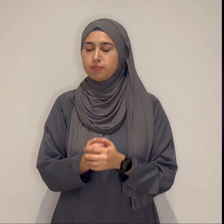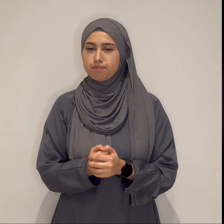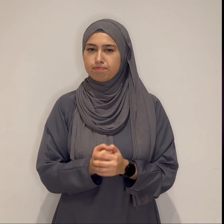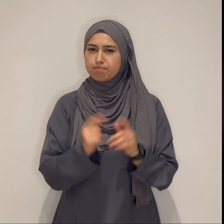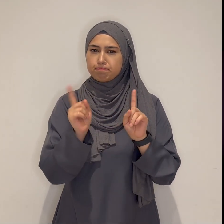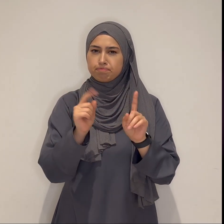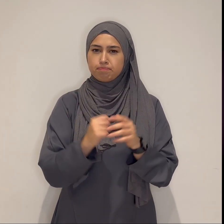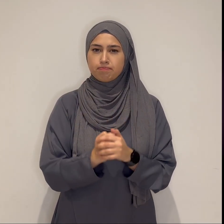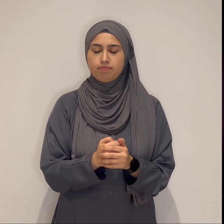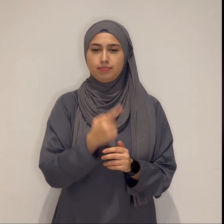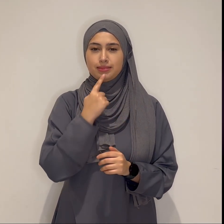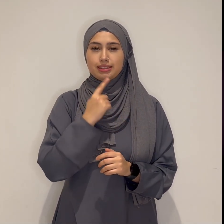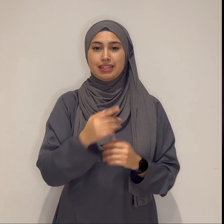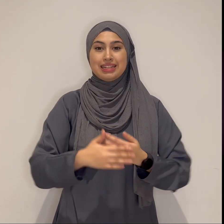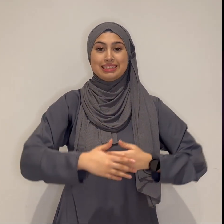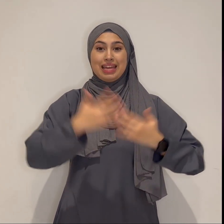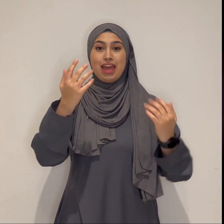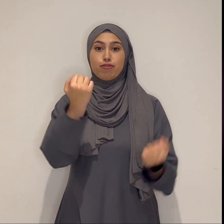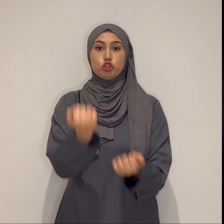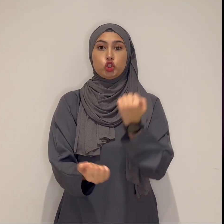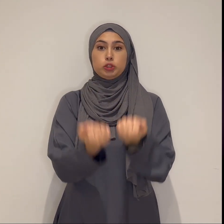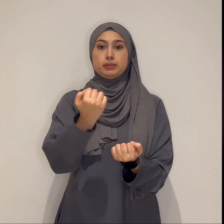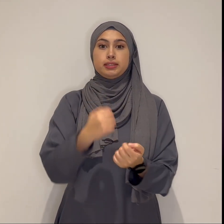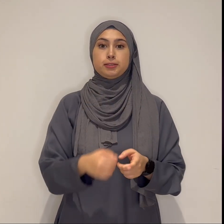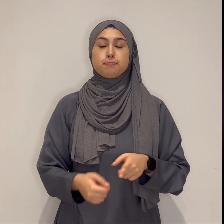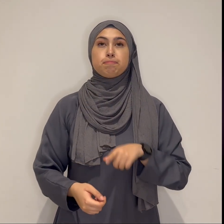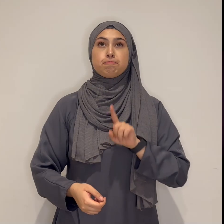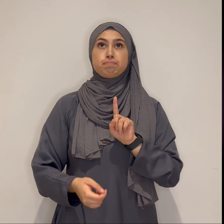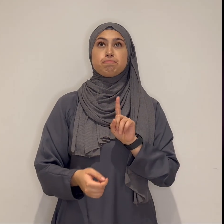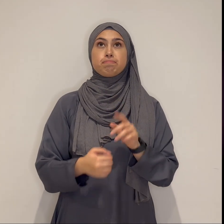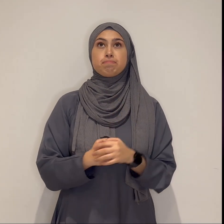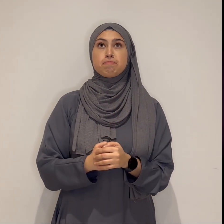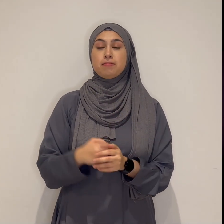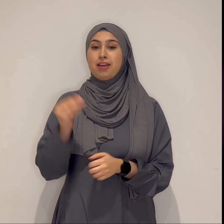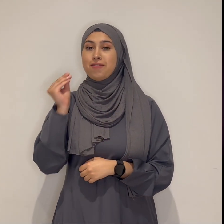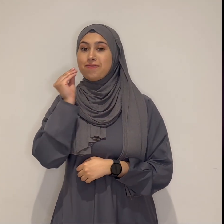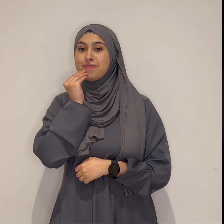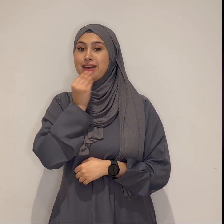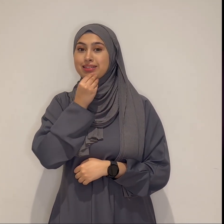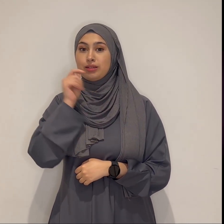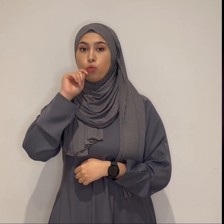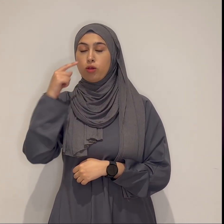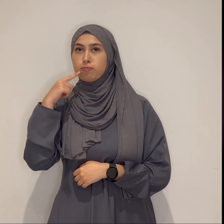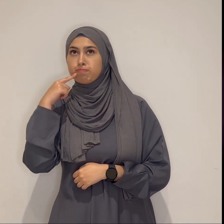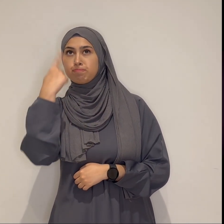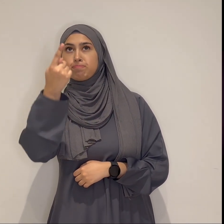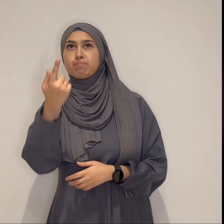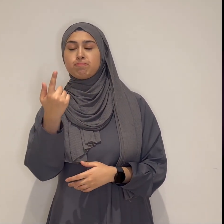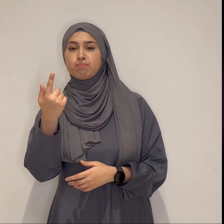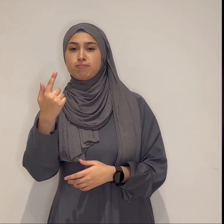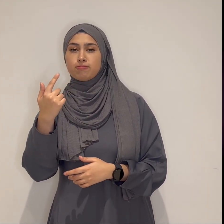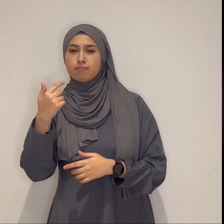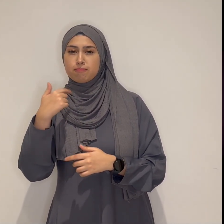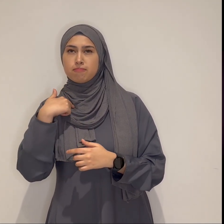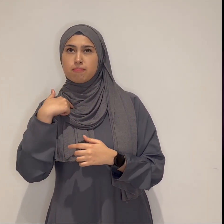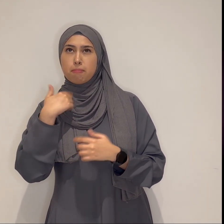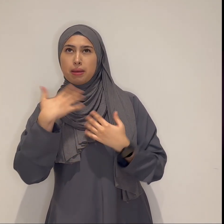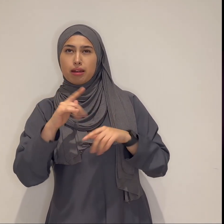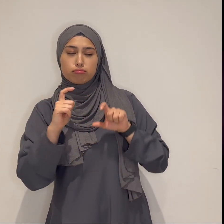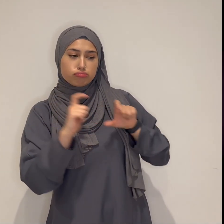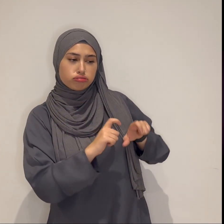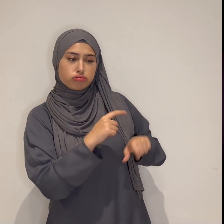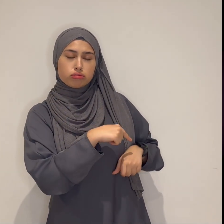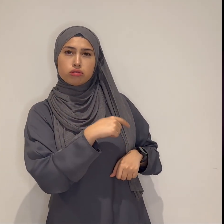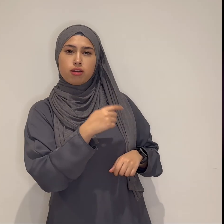Ramadan. He says, the fasting will come on the day of judgment and the Quran will come on the day of judgment. He says, Ya Allah, I prevented this